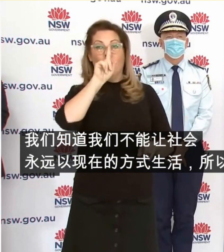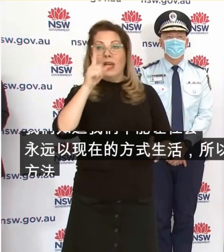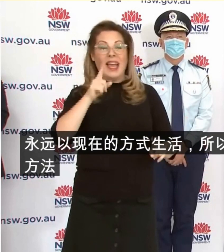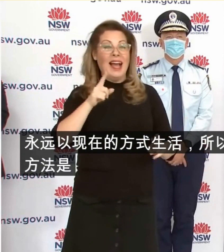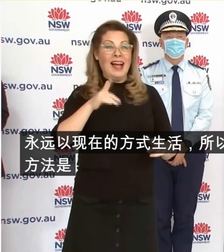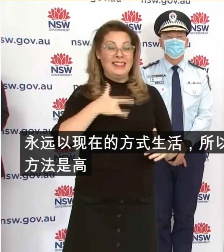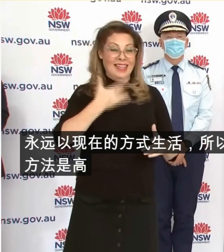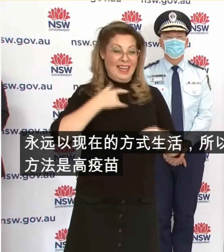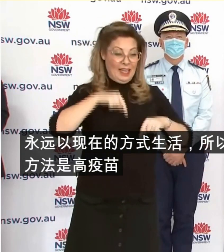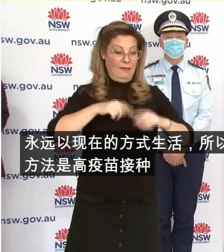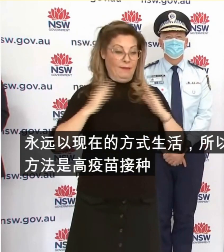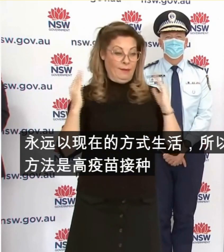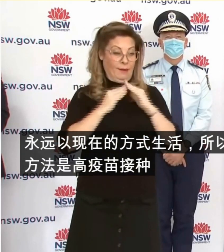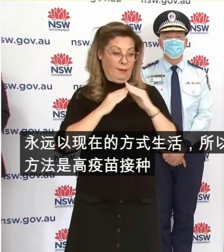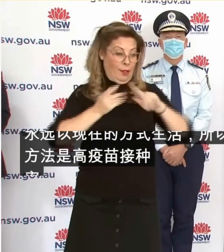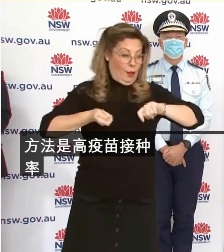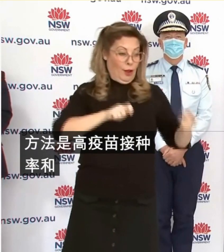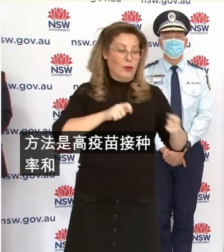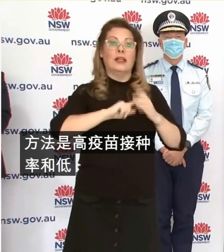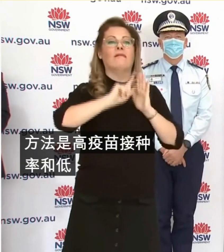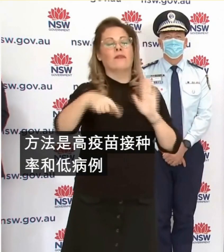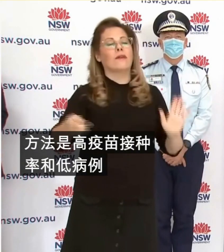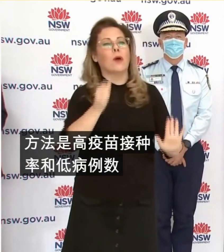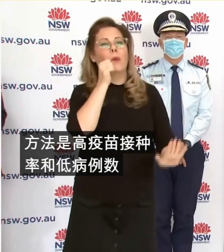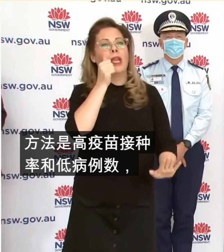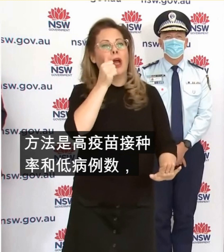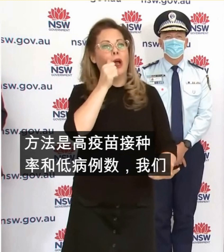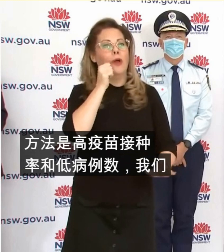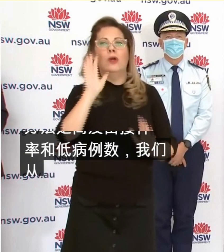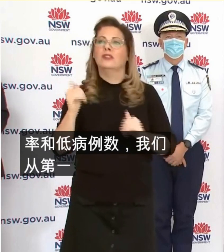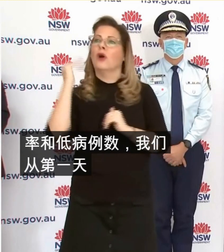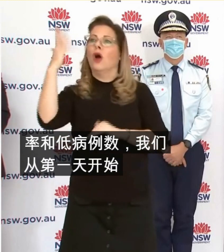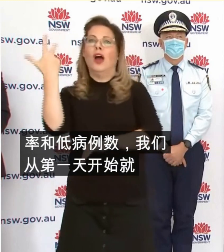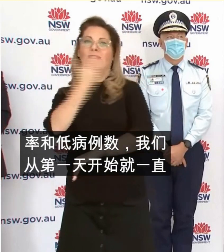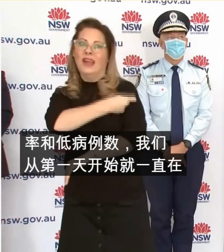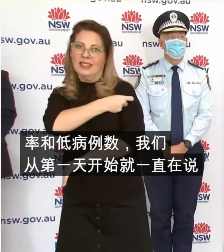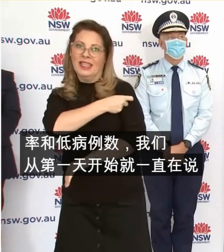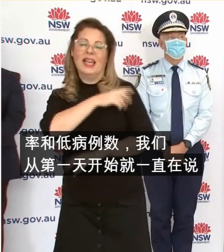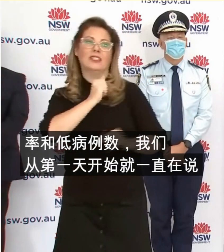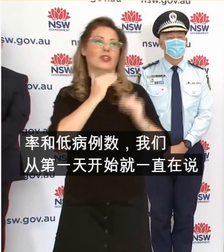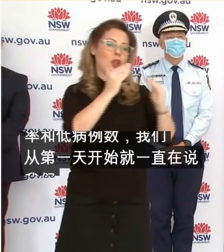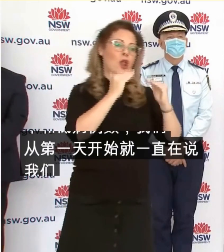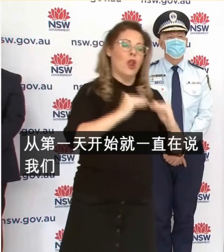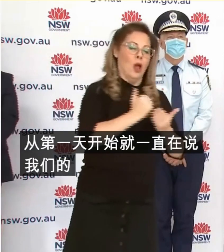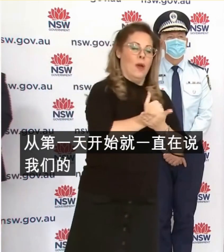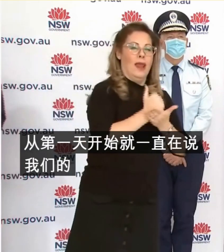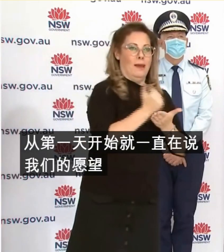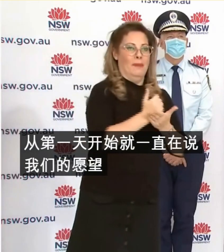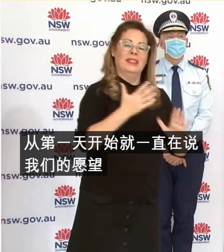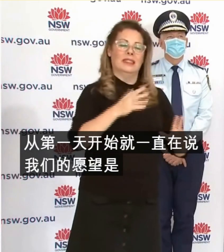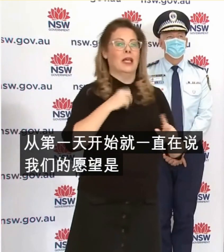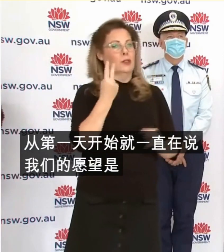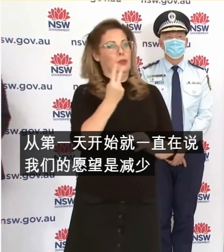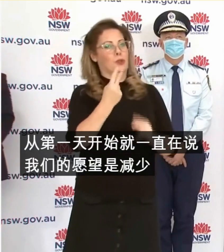forever. So the way out of this is high vaccination rates and lower case numbers. And we've been saying that from day one. And